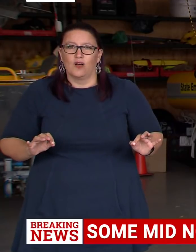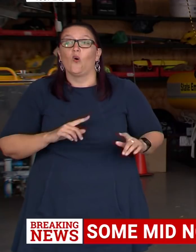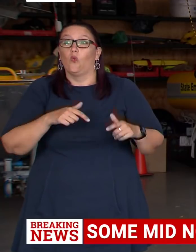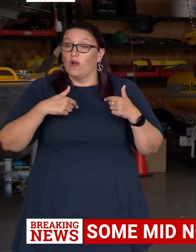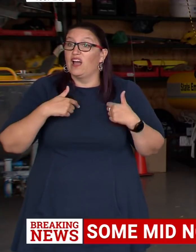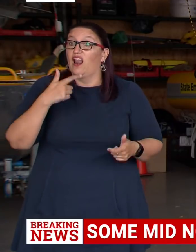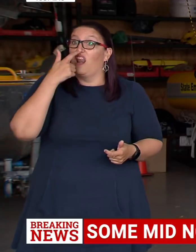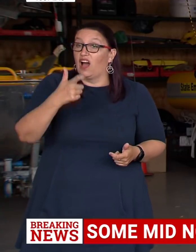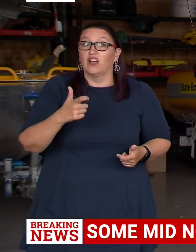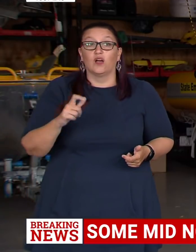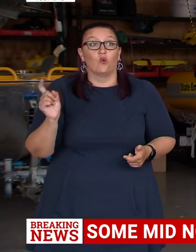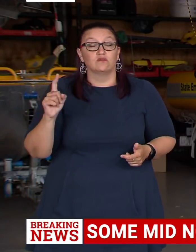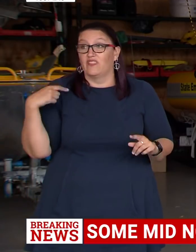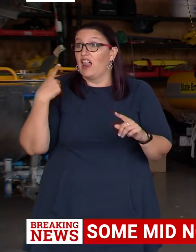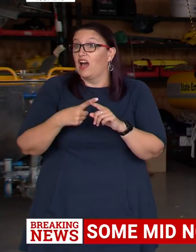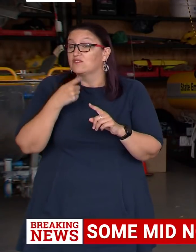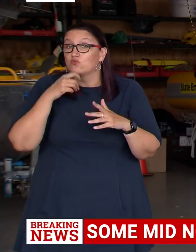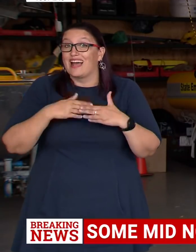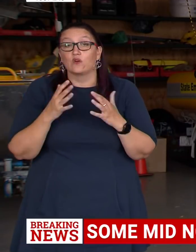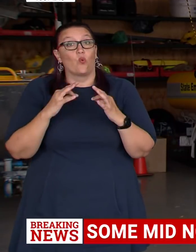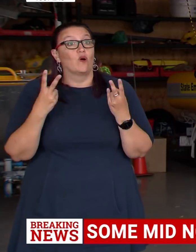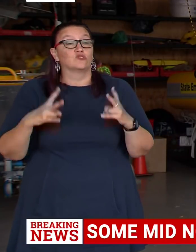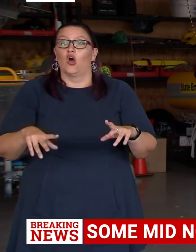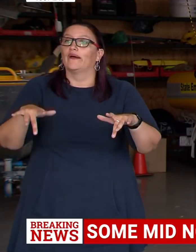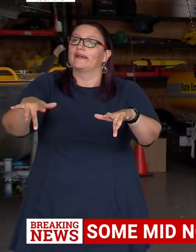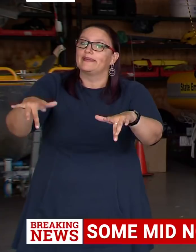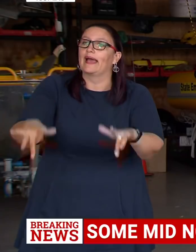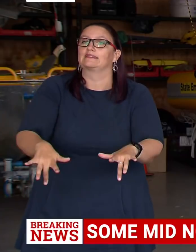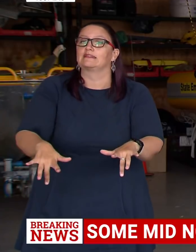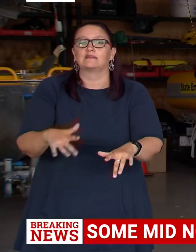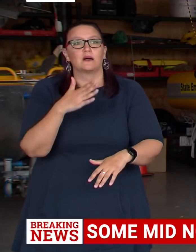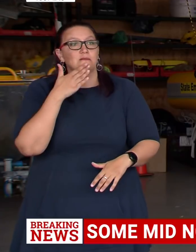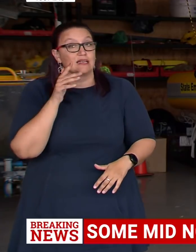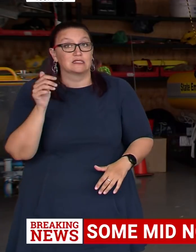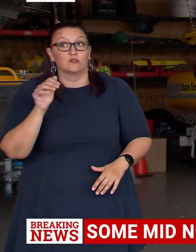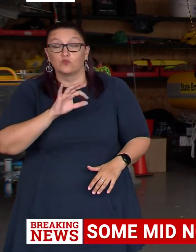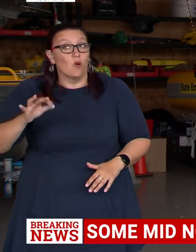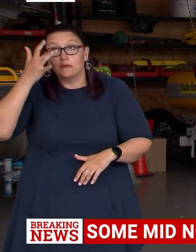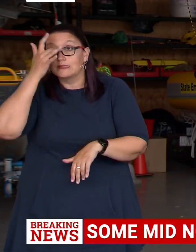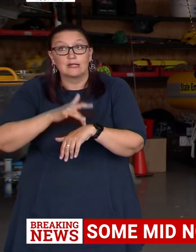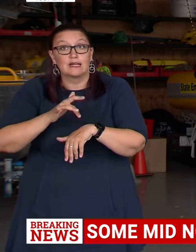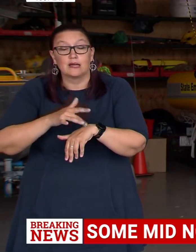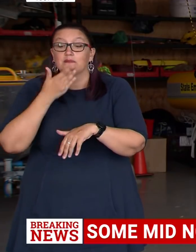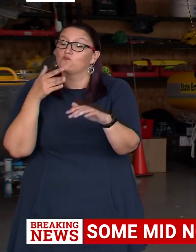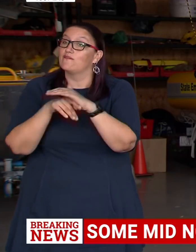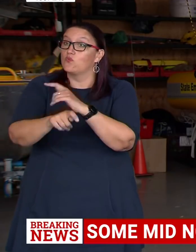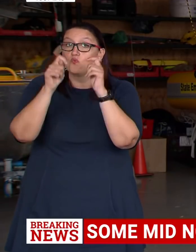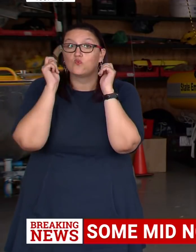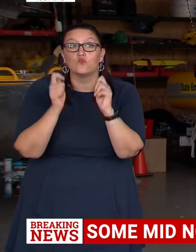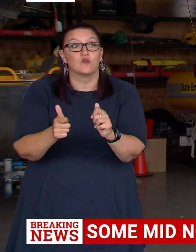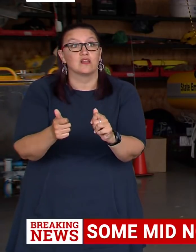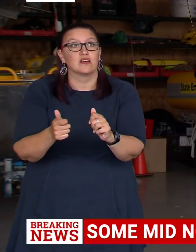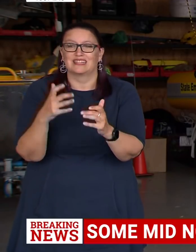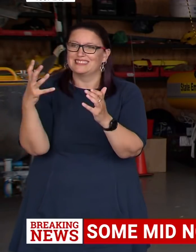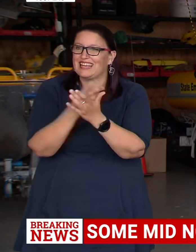that we don't know of anyone who's lost their lives, and let's keep it that way. Our first and foremost priority is to save lives, save as many properties as possible, but also to